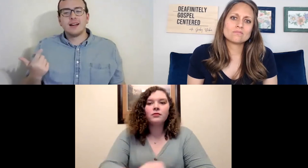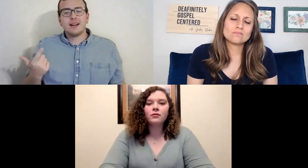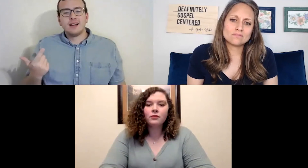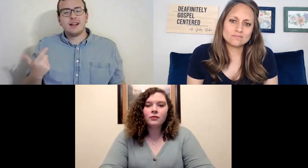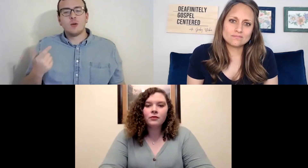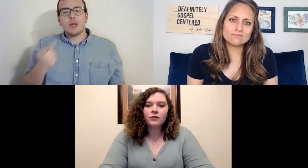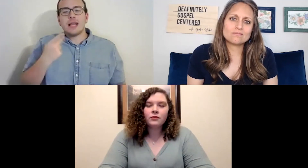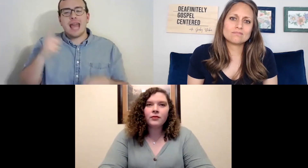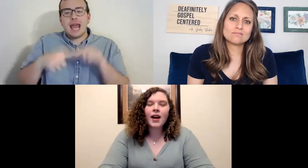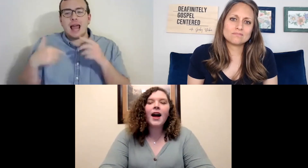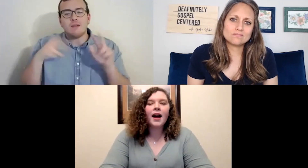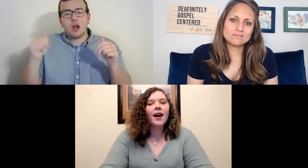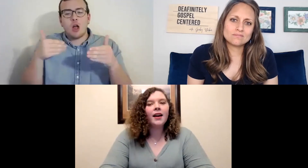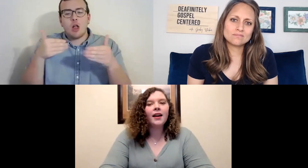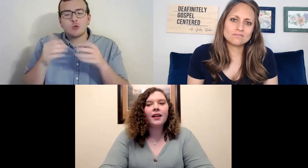relationship.